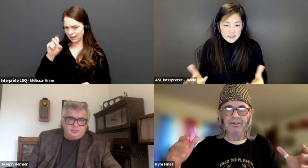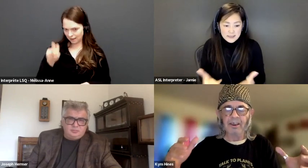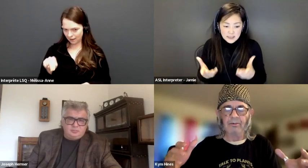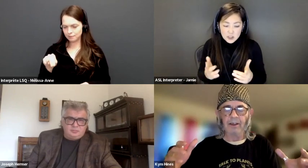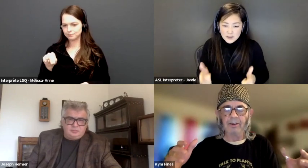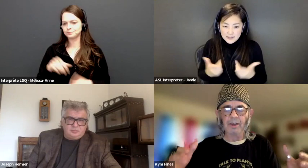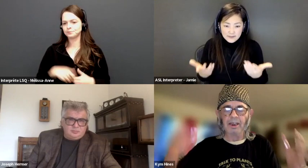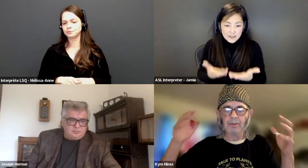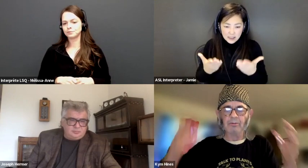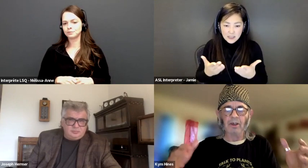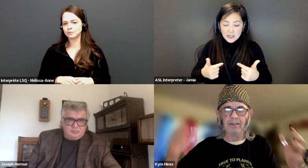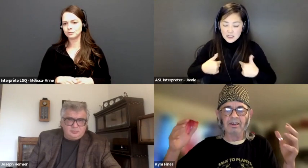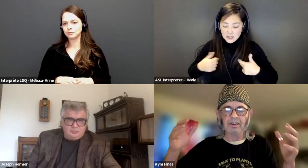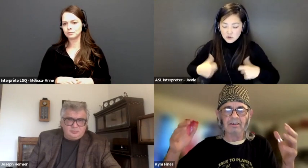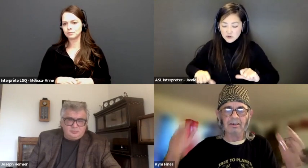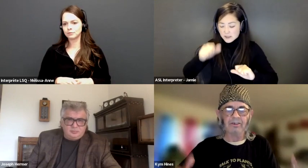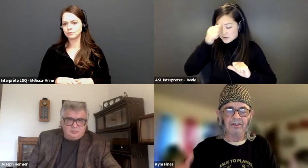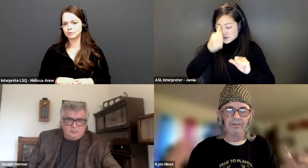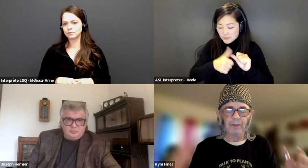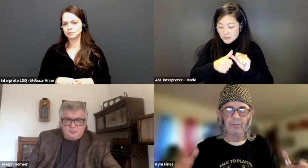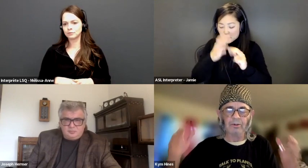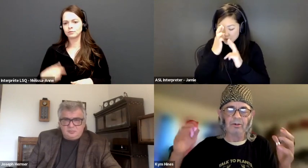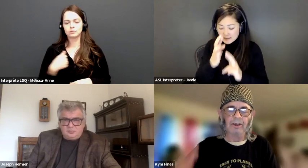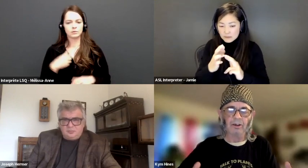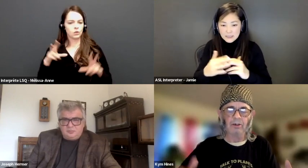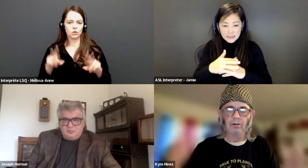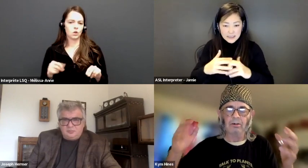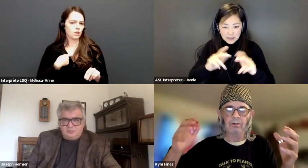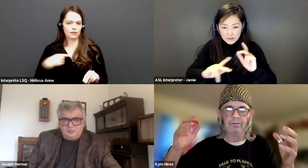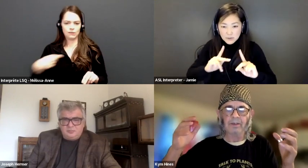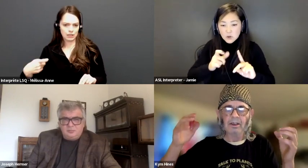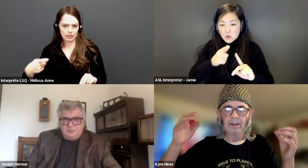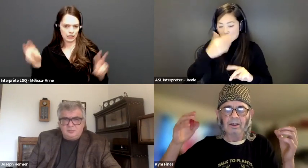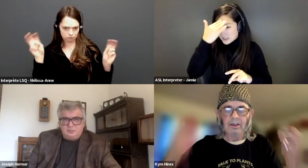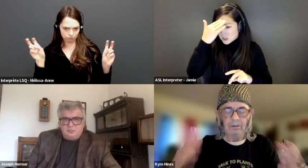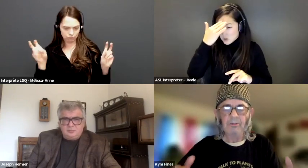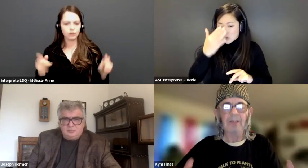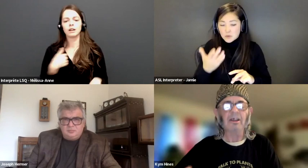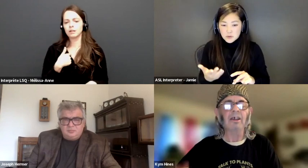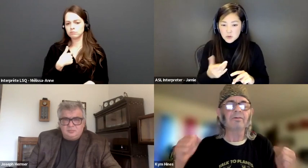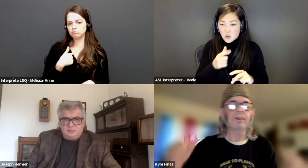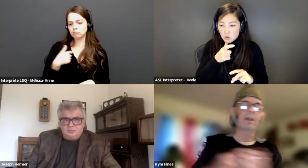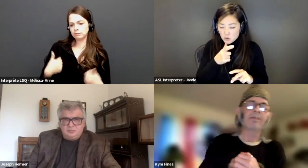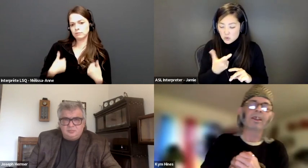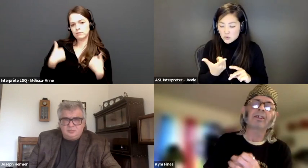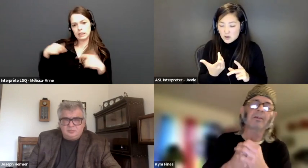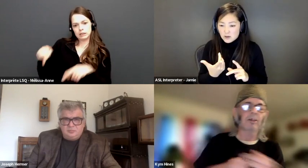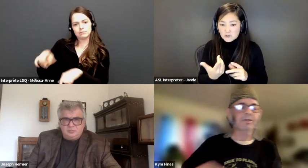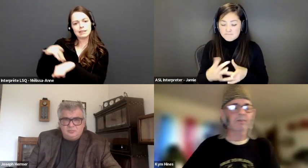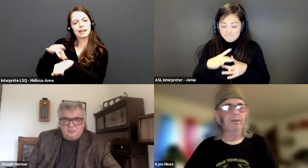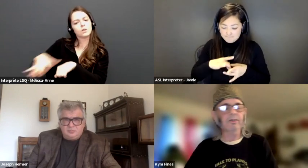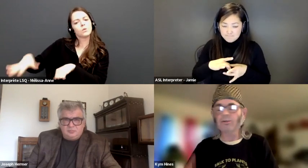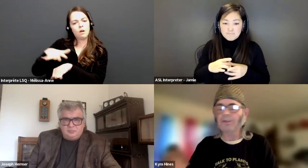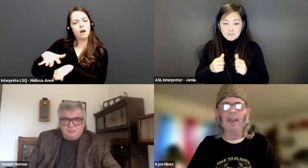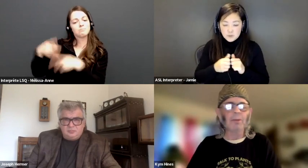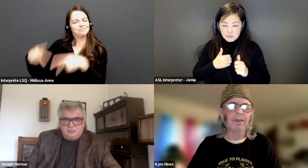trying to stay grounded by keeping in mind the Indigenous people who I know who are in my life, and I'm thinking of them to help